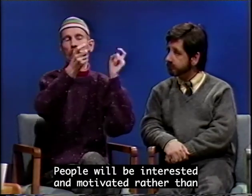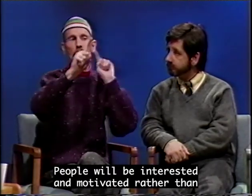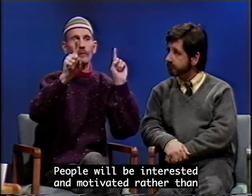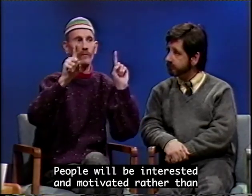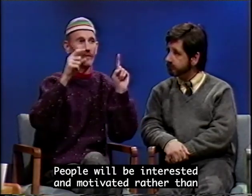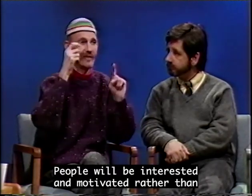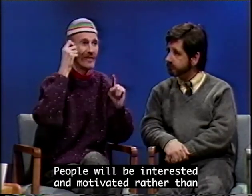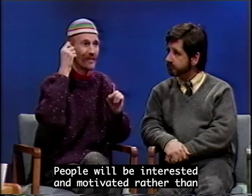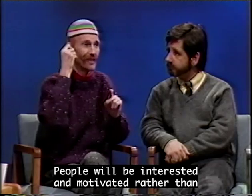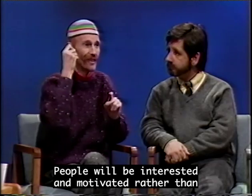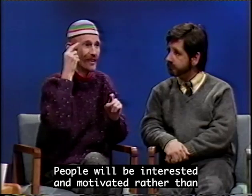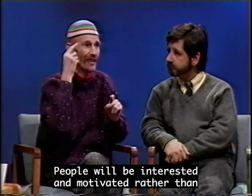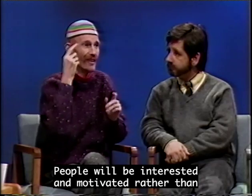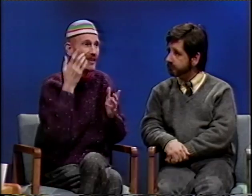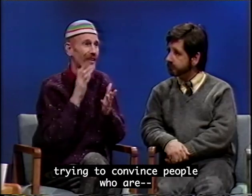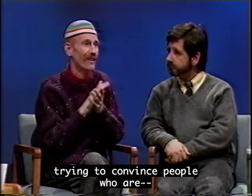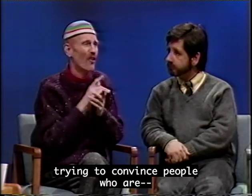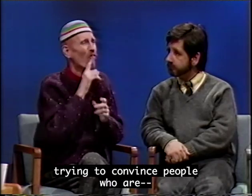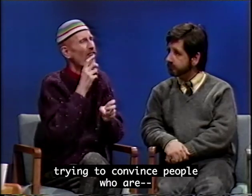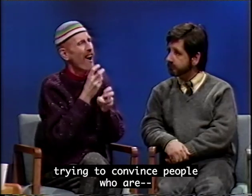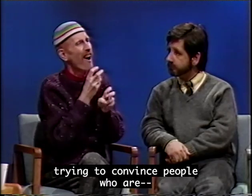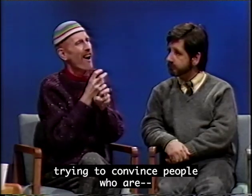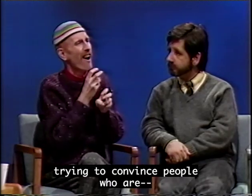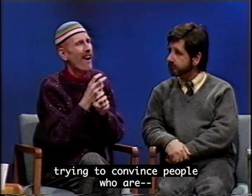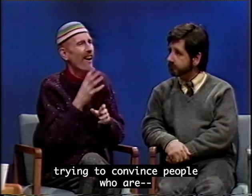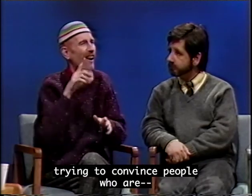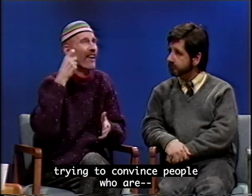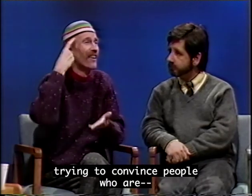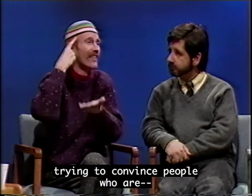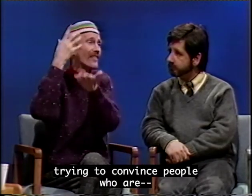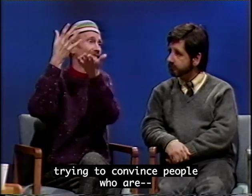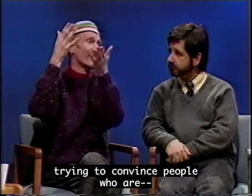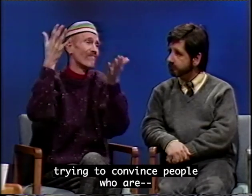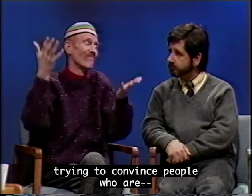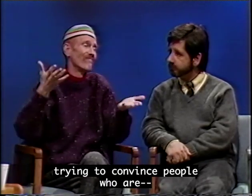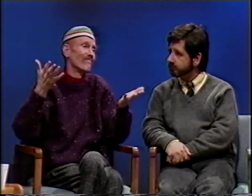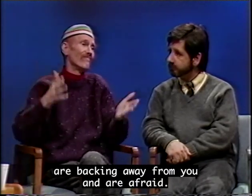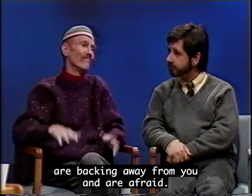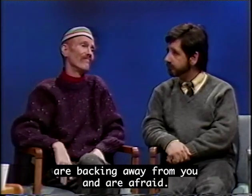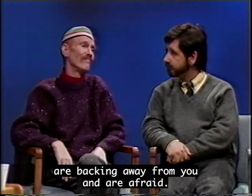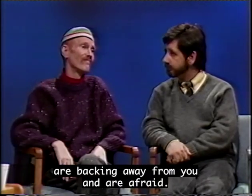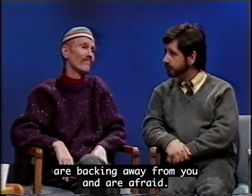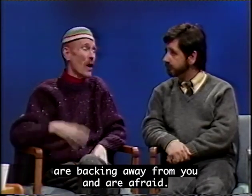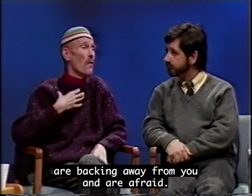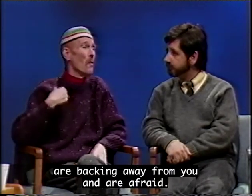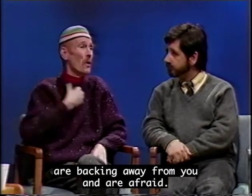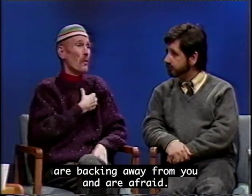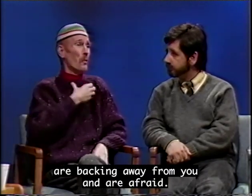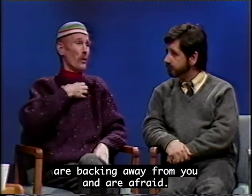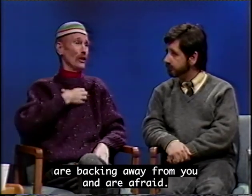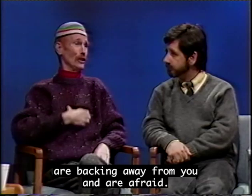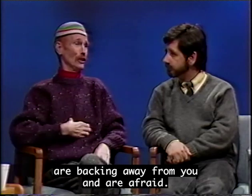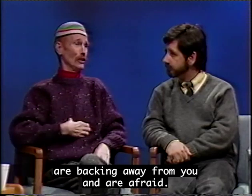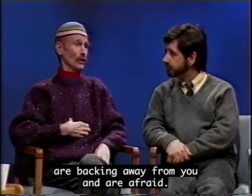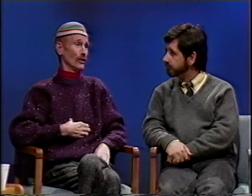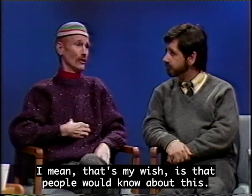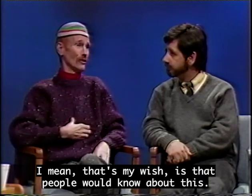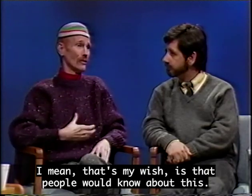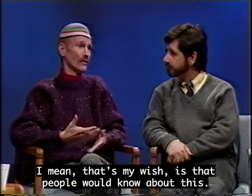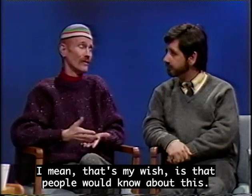will be interested and motivated rather than trying to convince people who are backing away from you and are afraid. I mean, that's my